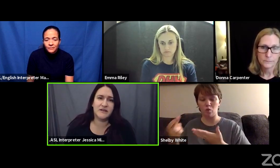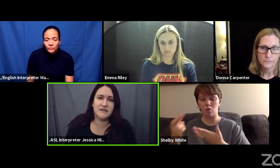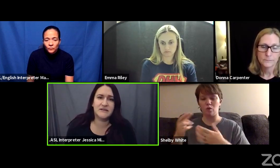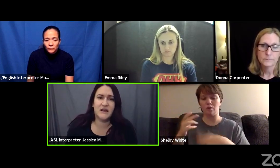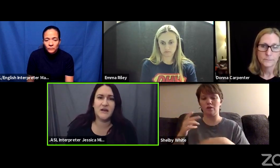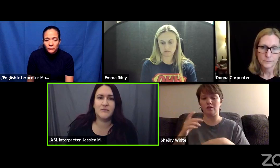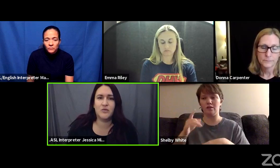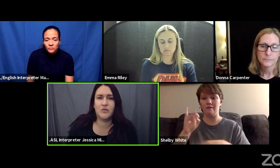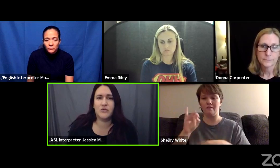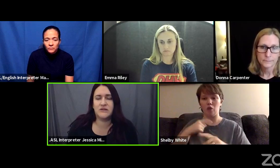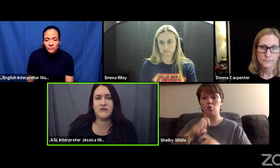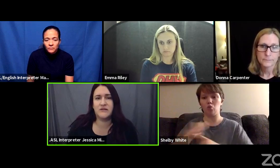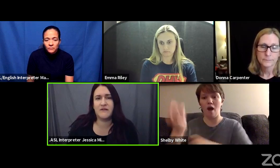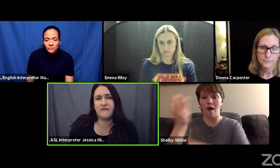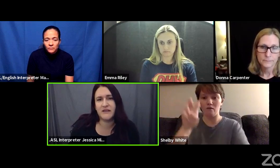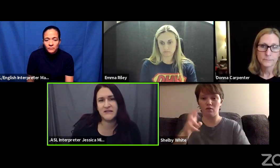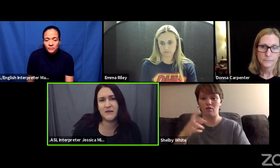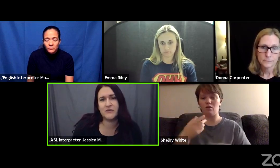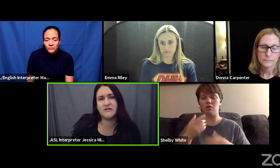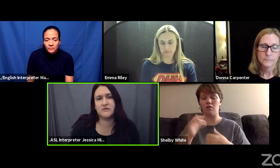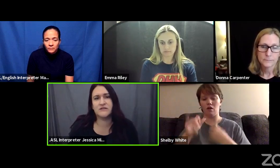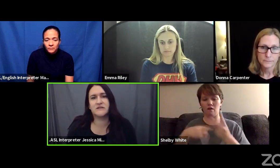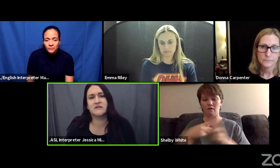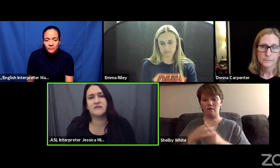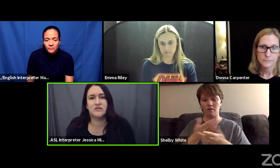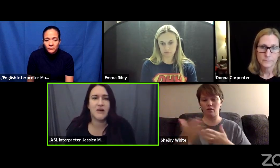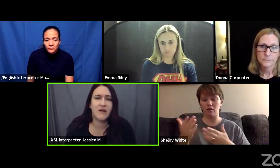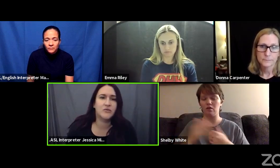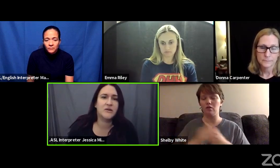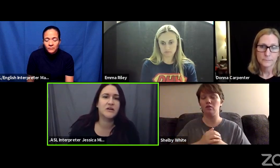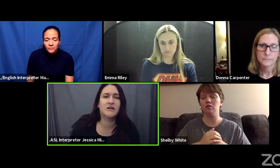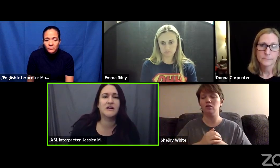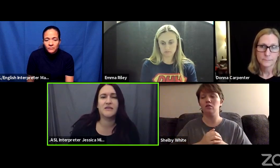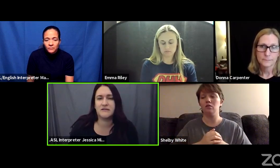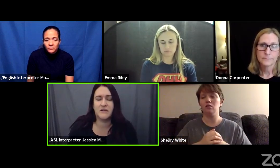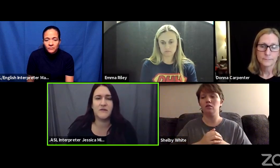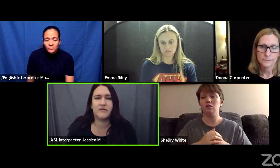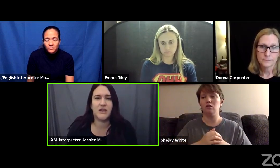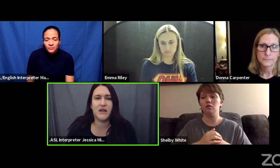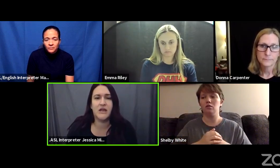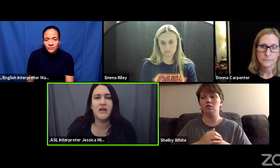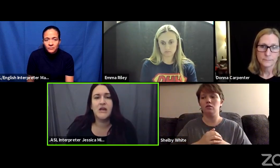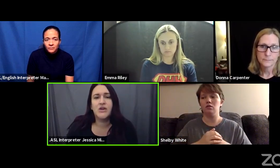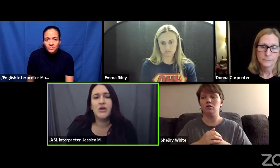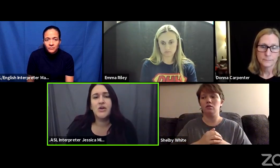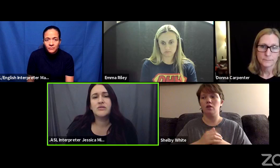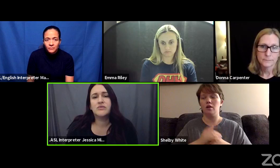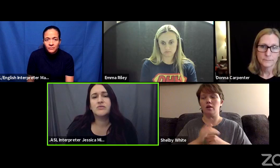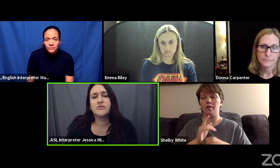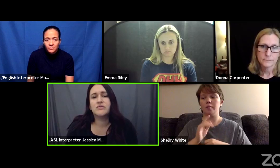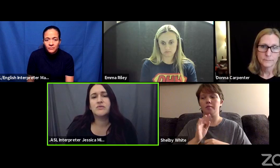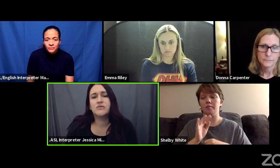enough awareness to like find that type of resource to travel with her and that type of thing.